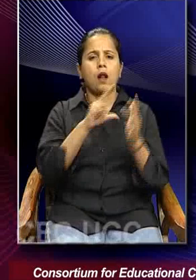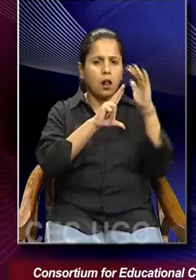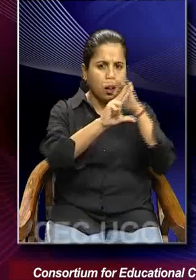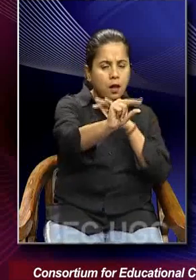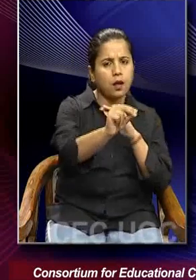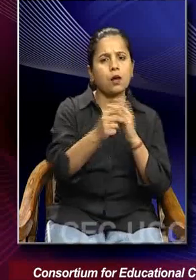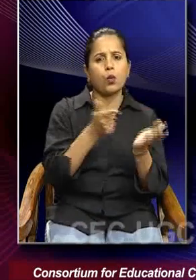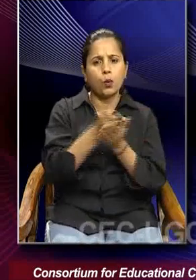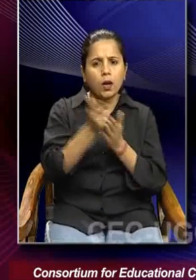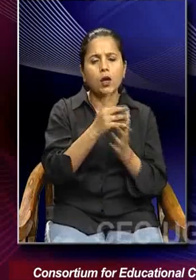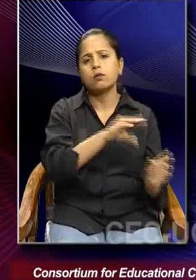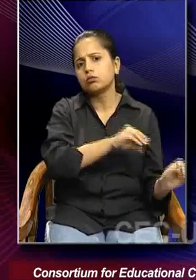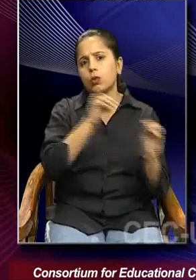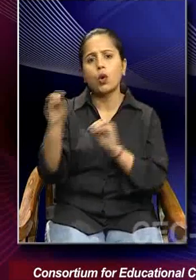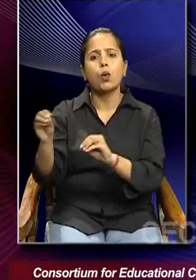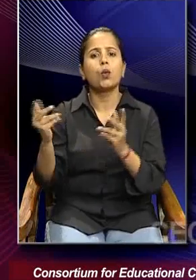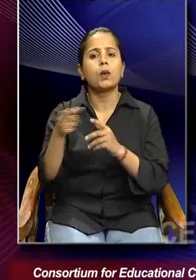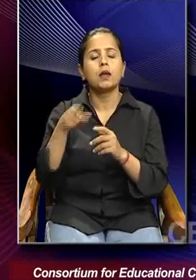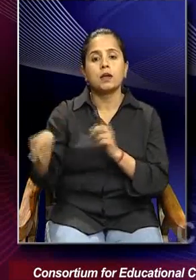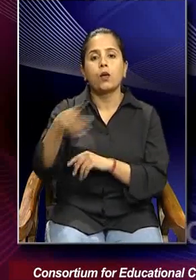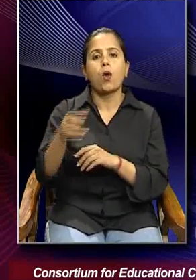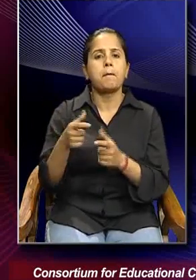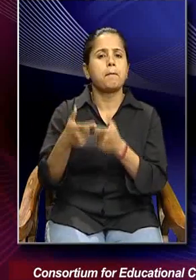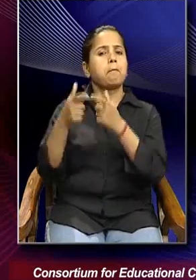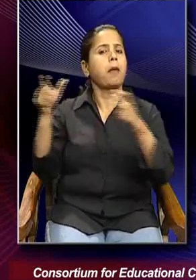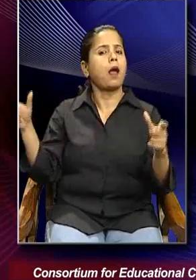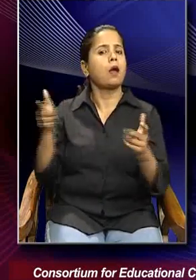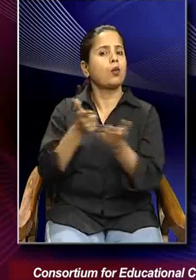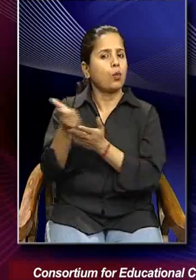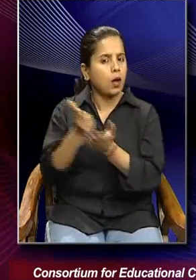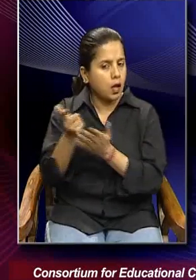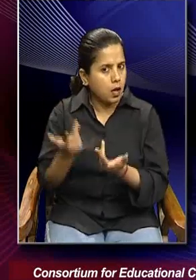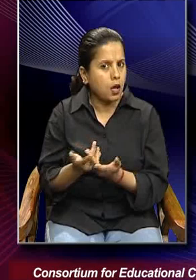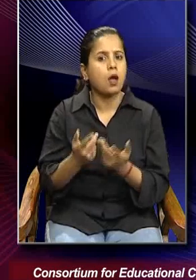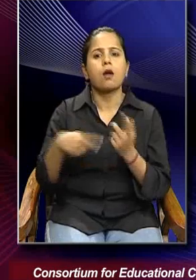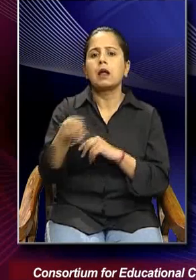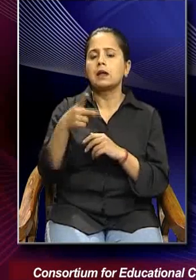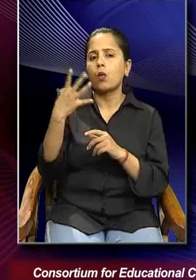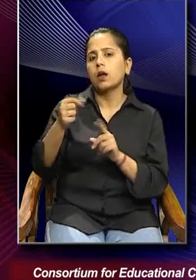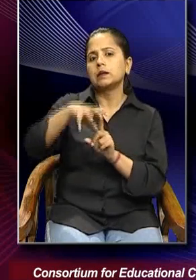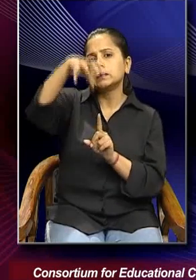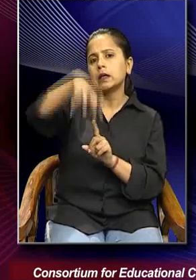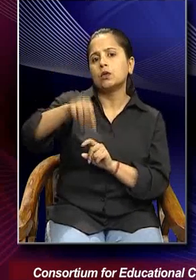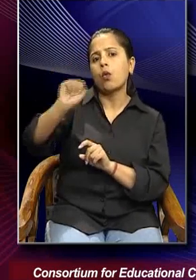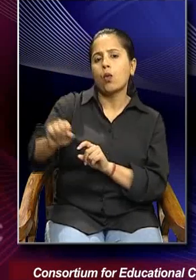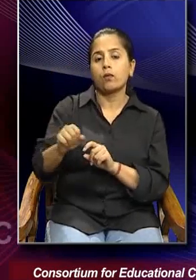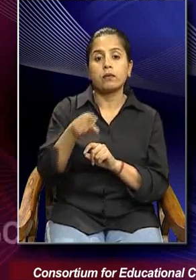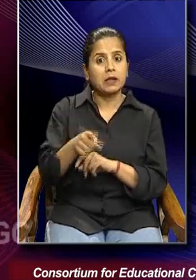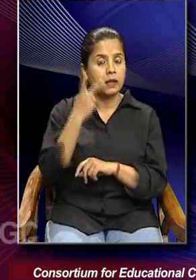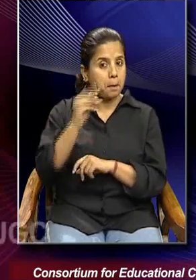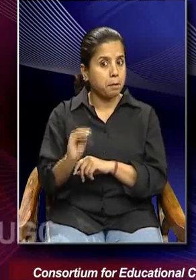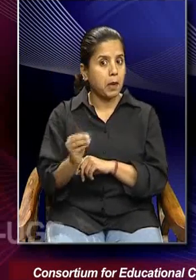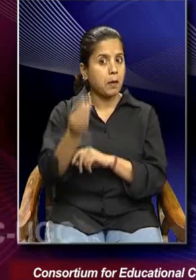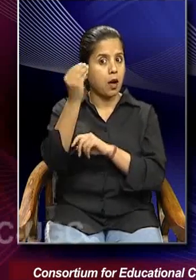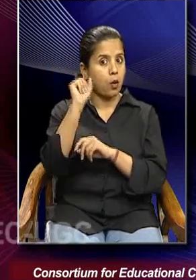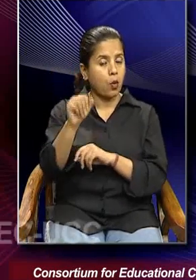or villages to relatively large villages in a given district. And with improvement in